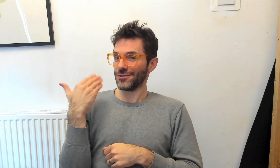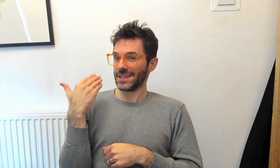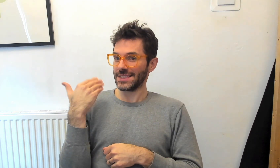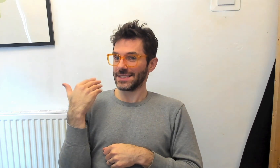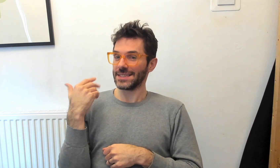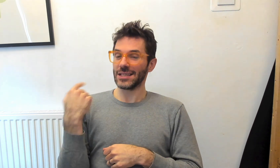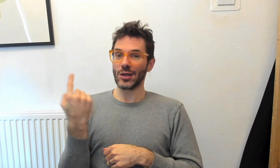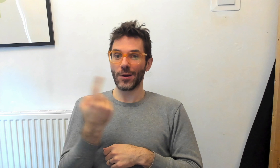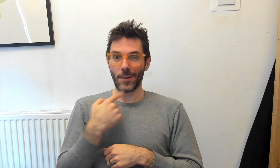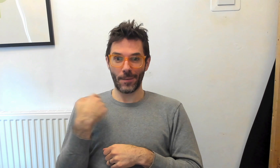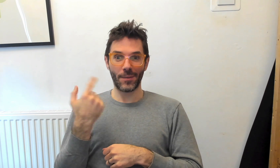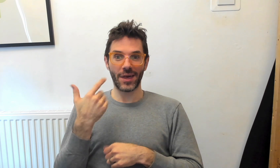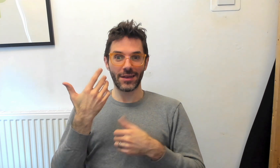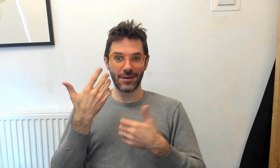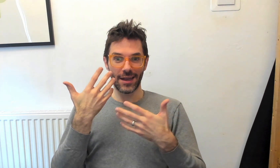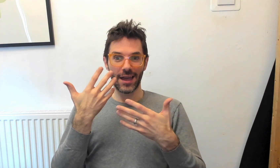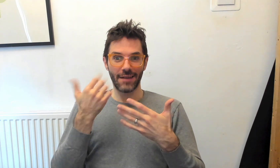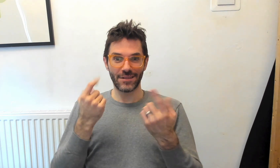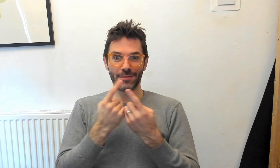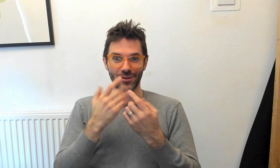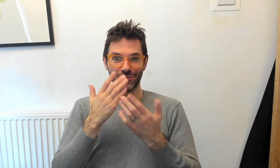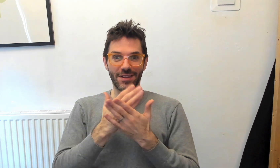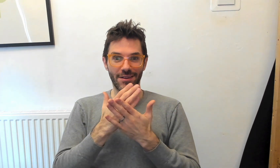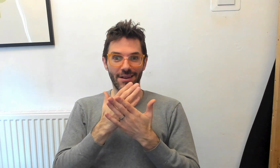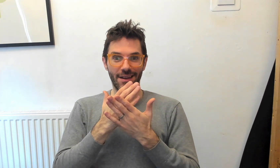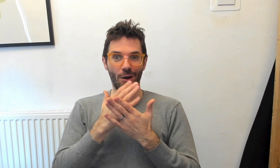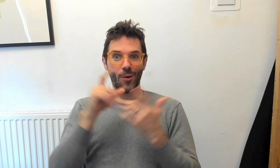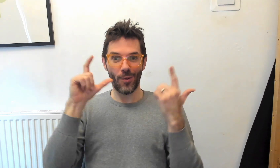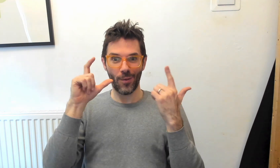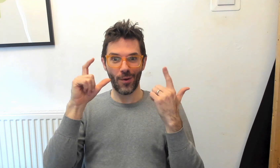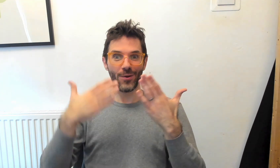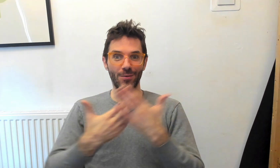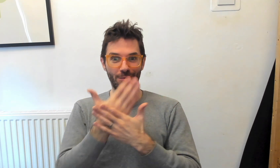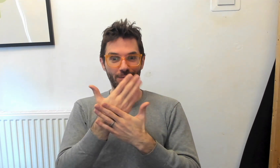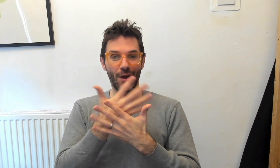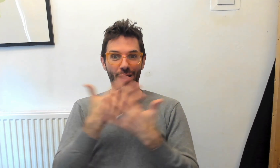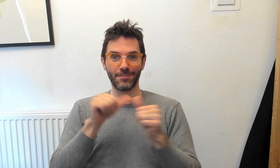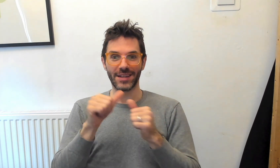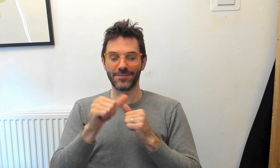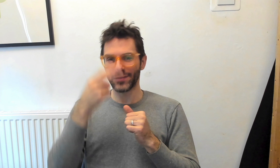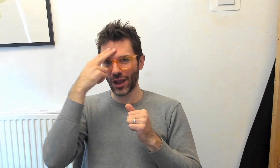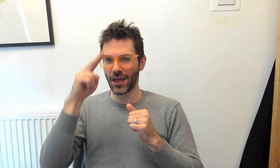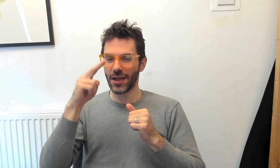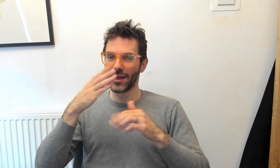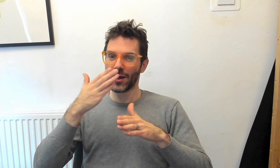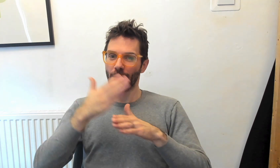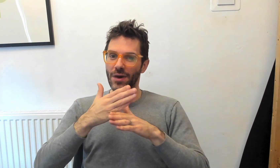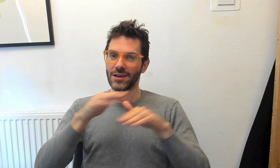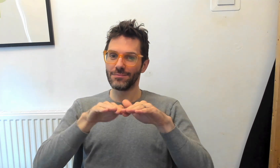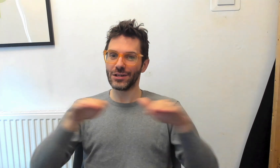However, recently we introduced something very new, something very cool called Workbench.